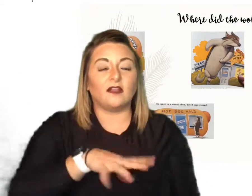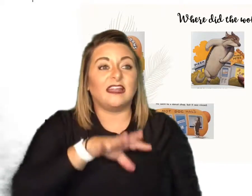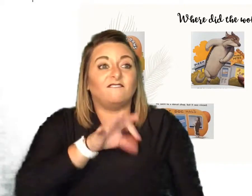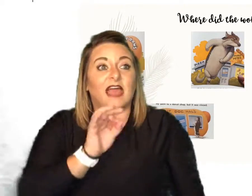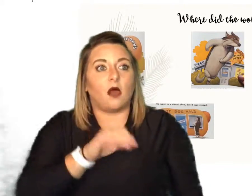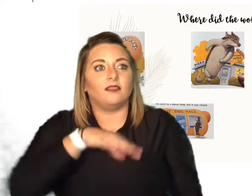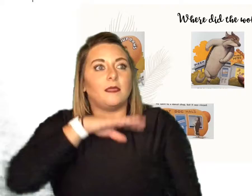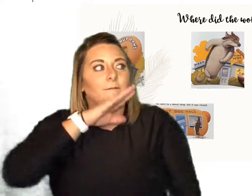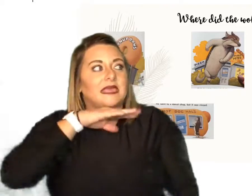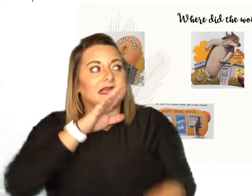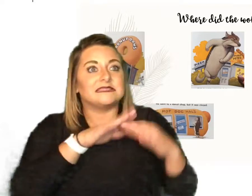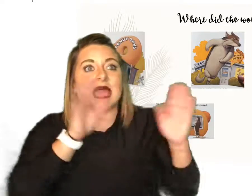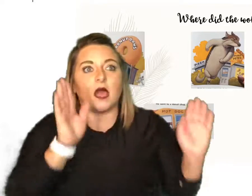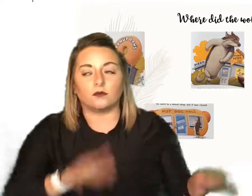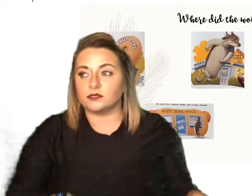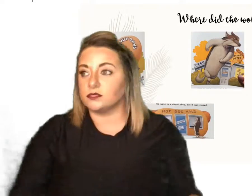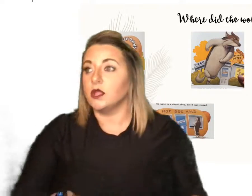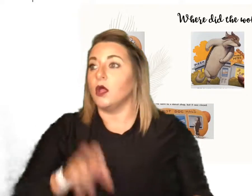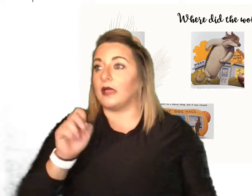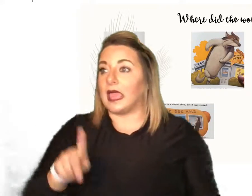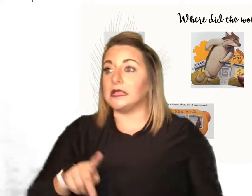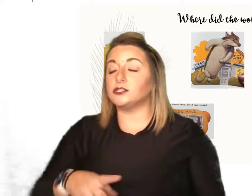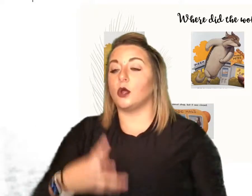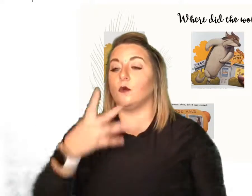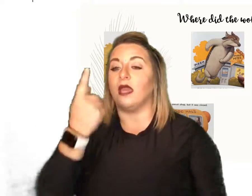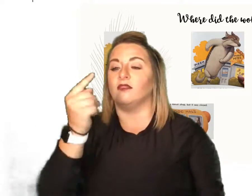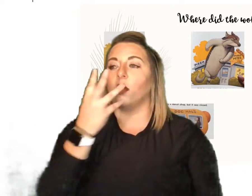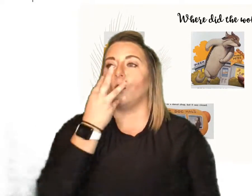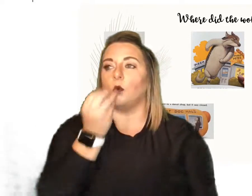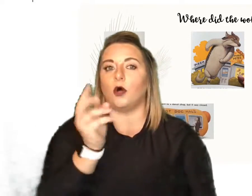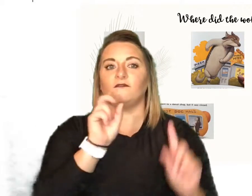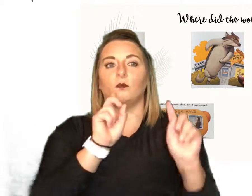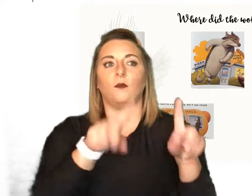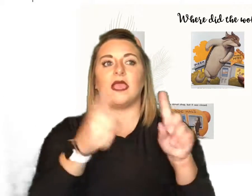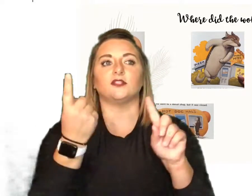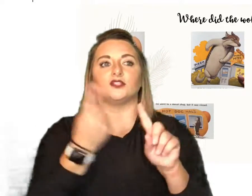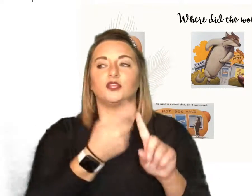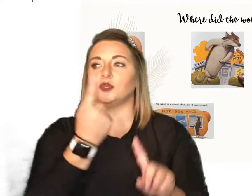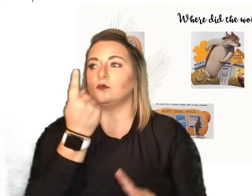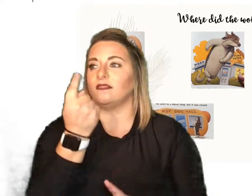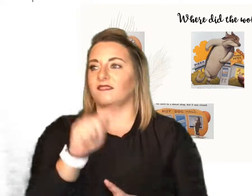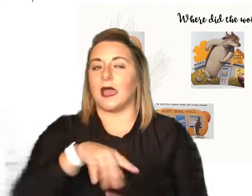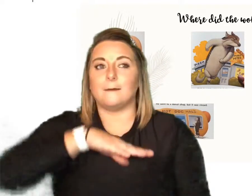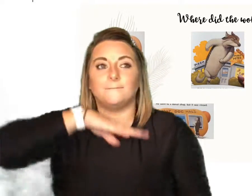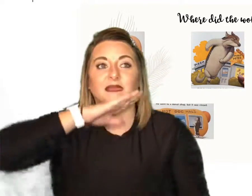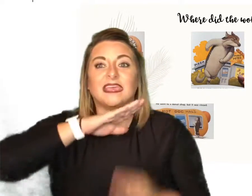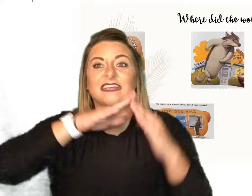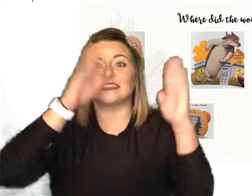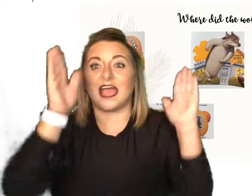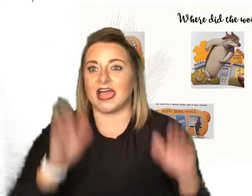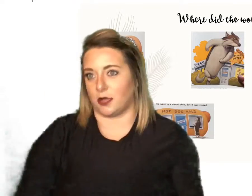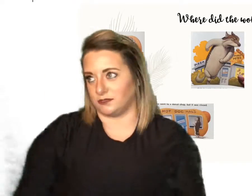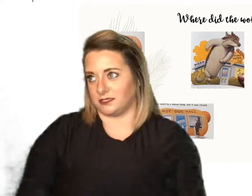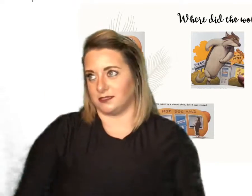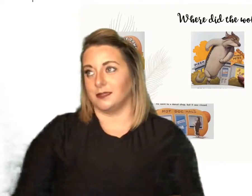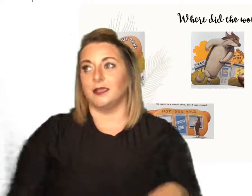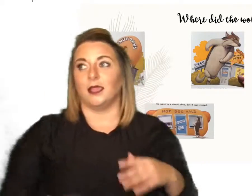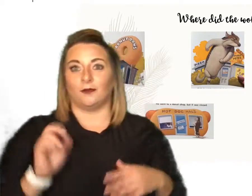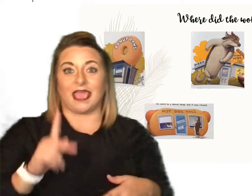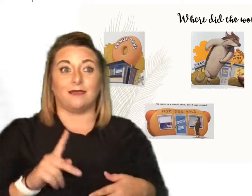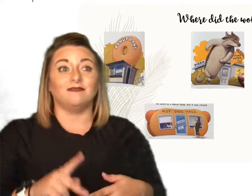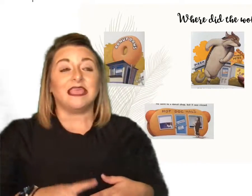walked around and he found the pig's house. Okay, so the wolf went to the pig's